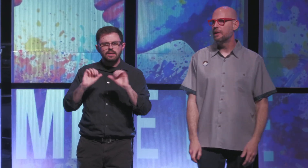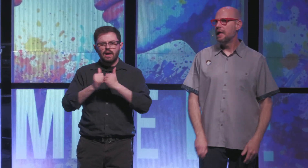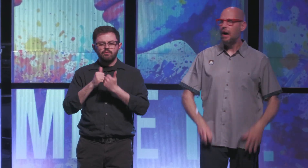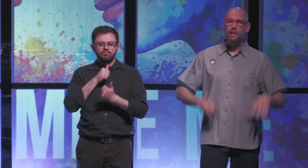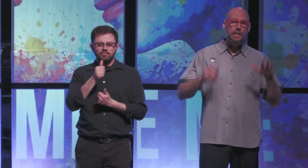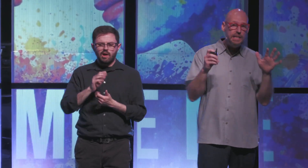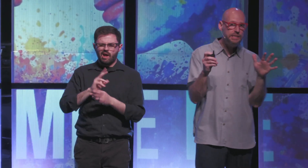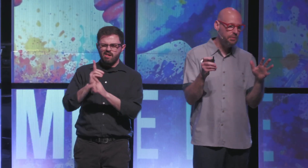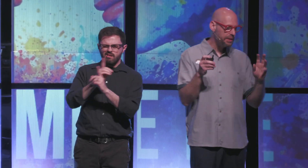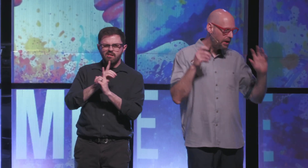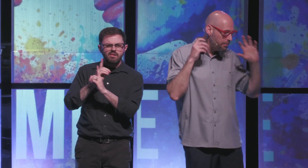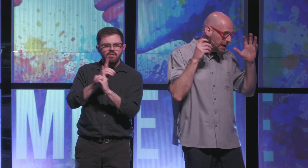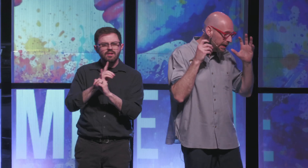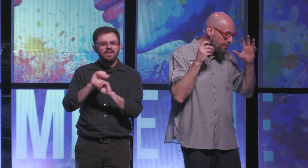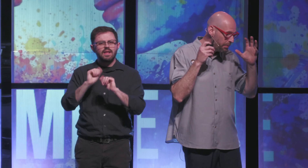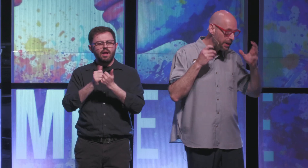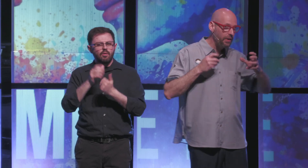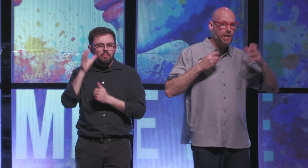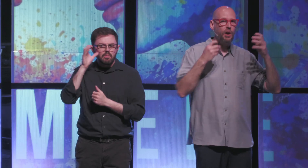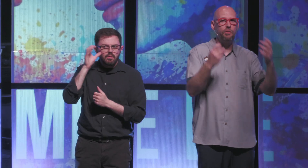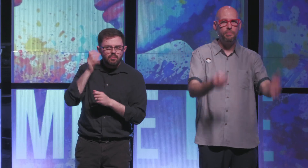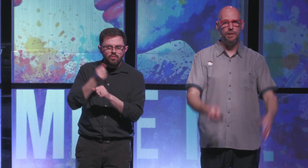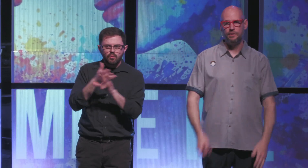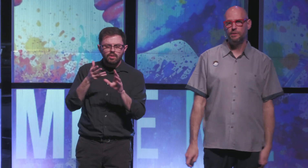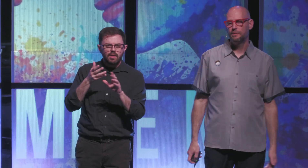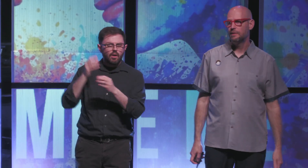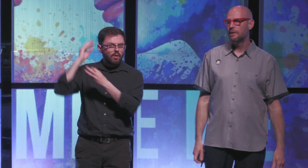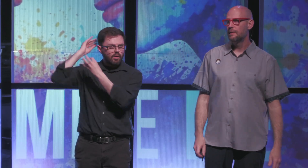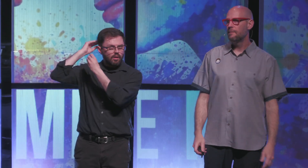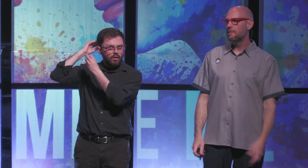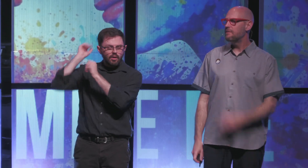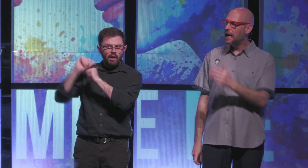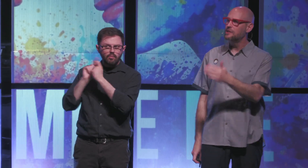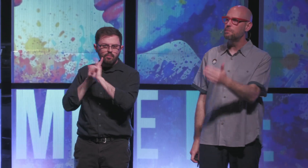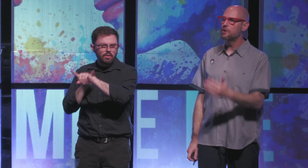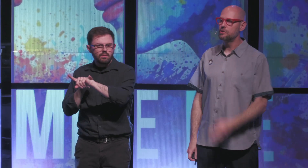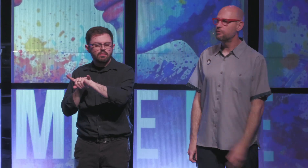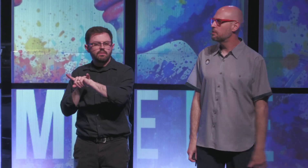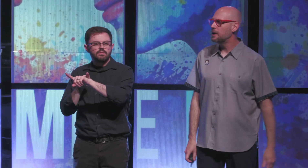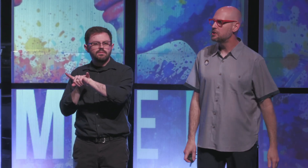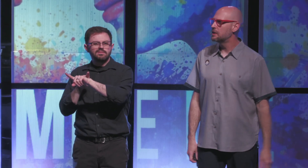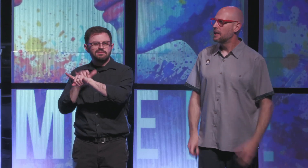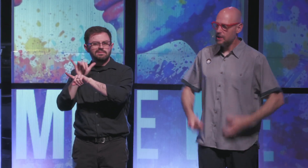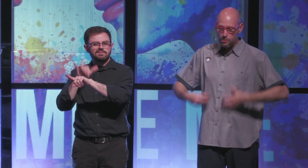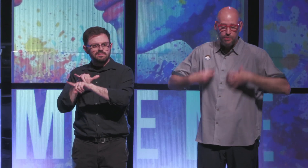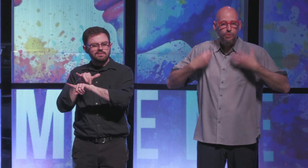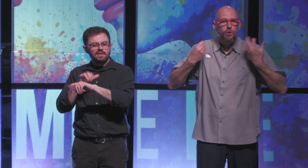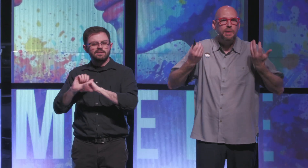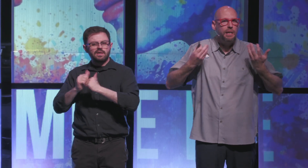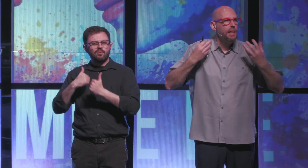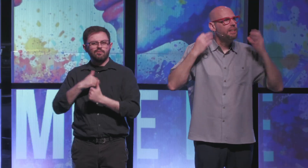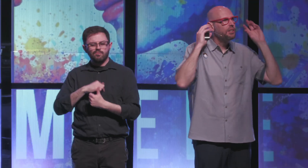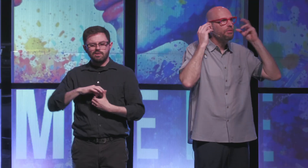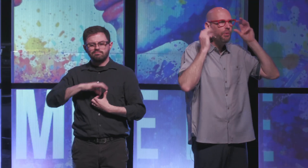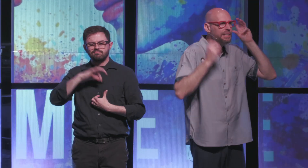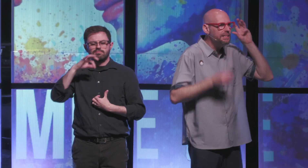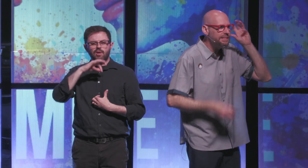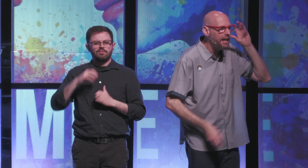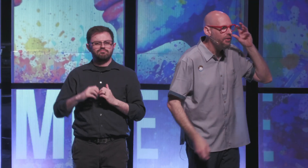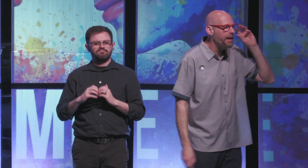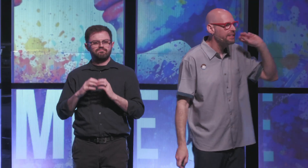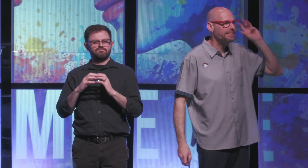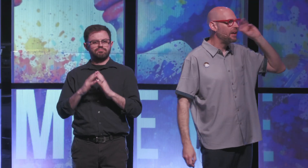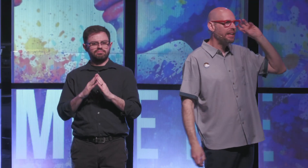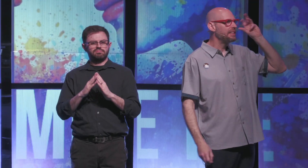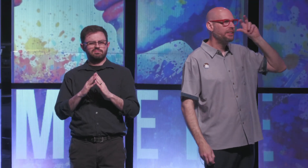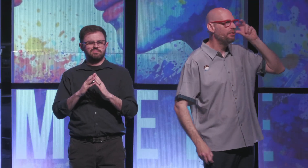defensive, how to listen without immediately preparing our rebuttal. And that's spiritual formation. That's what's forming the little voice inside